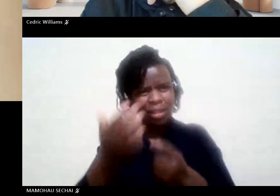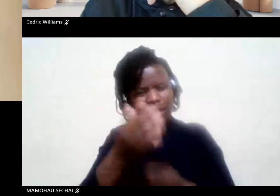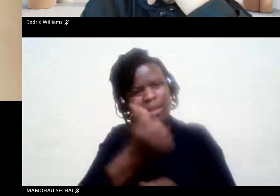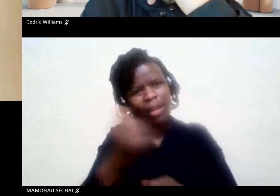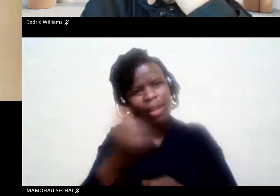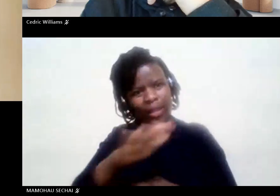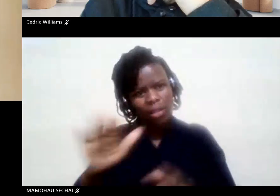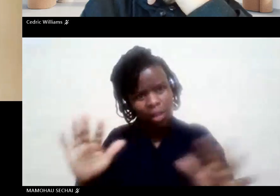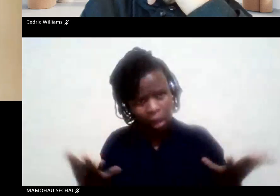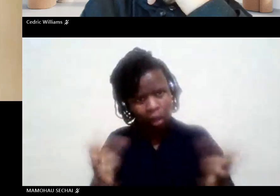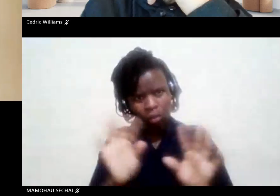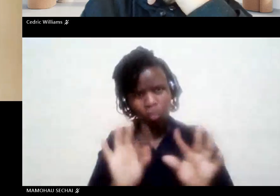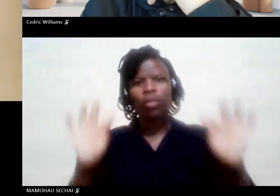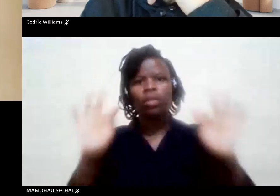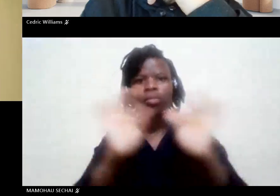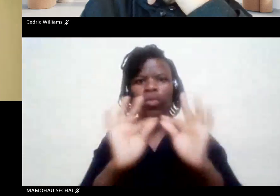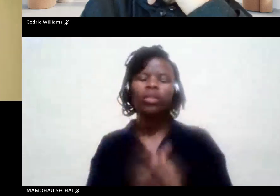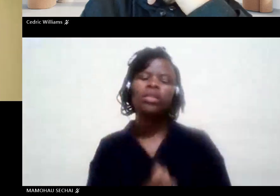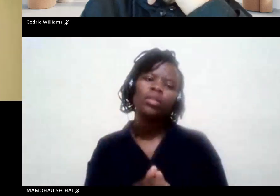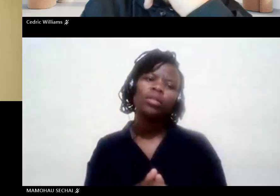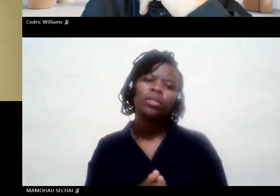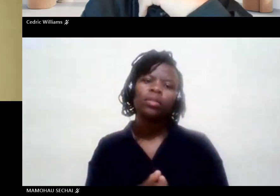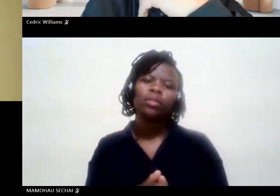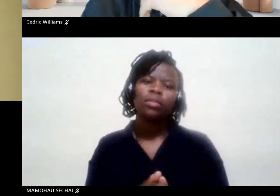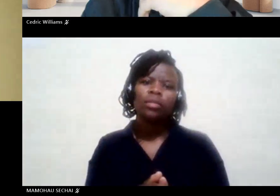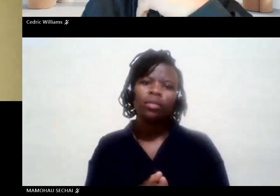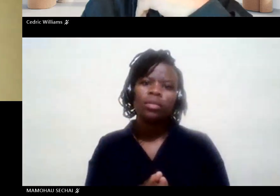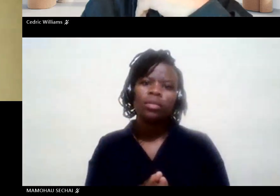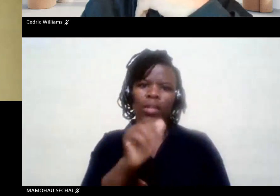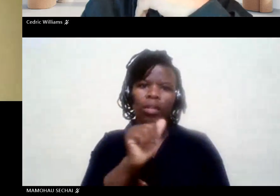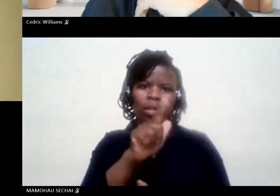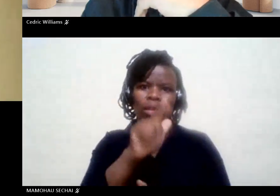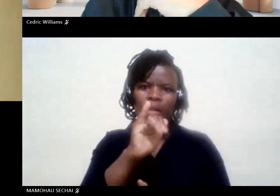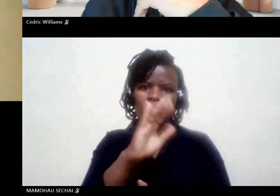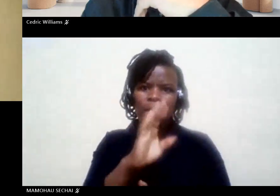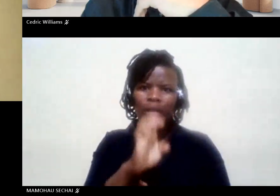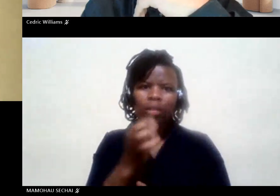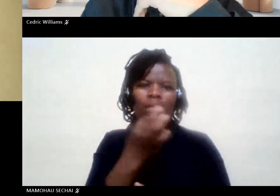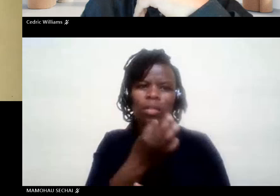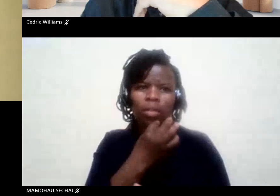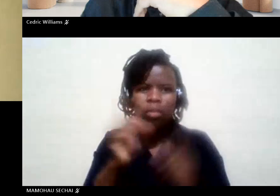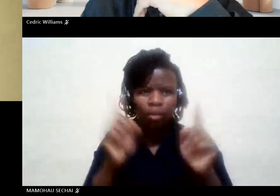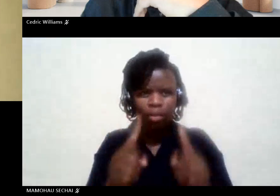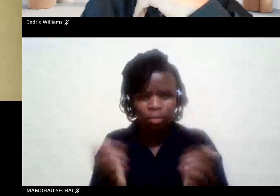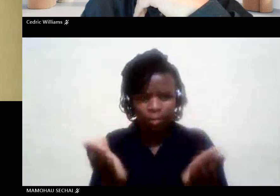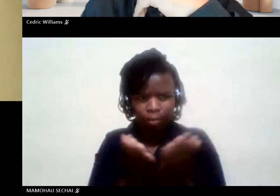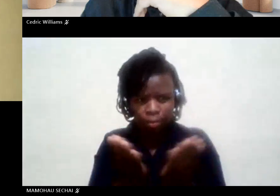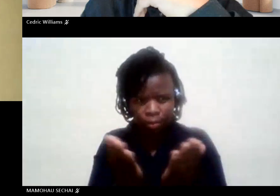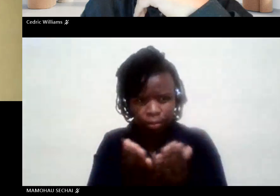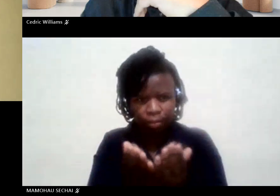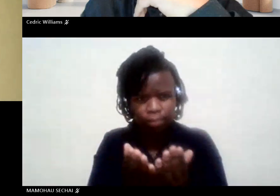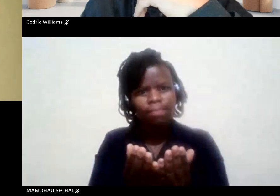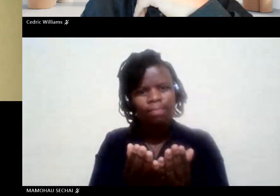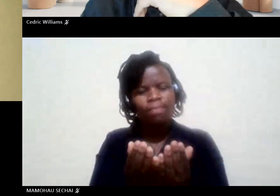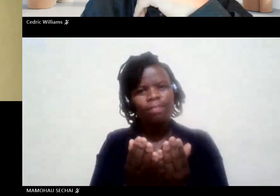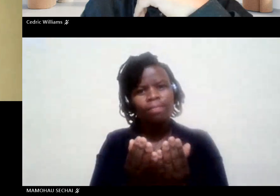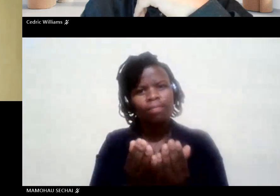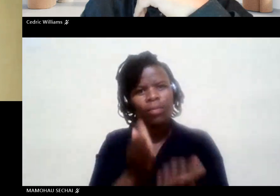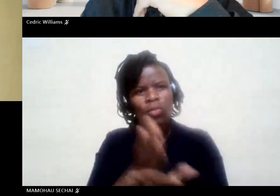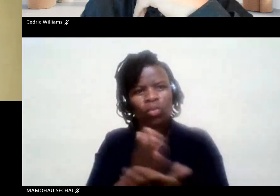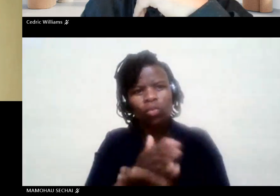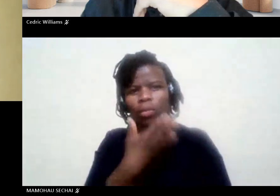in. Alice says, special schools were justified as best place because best resources, but the research